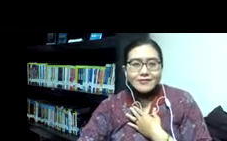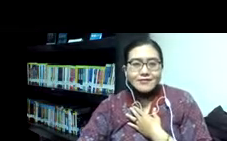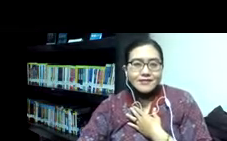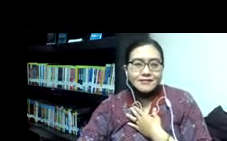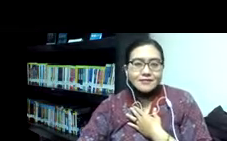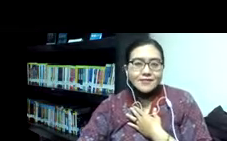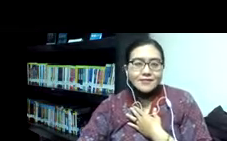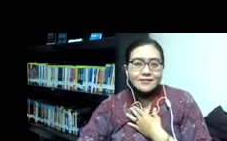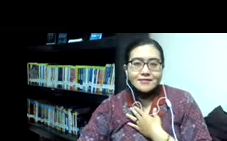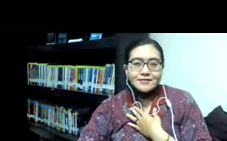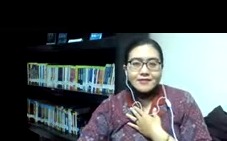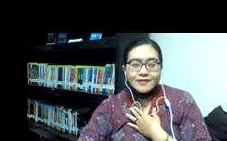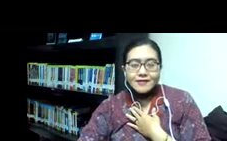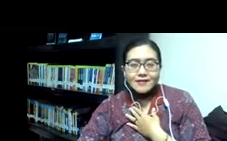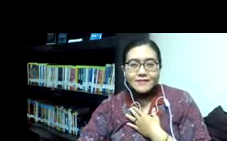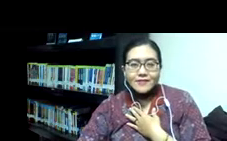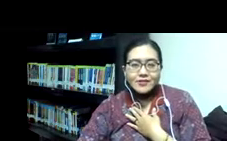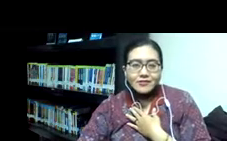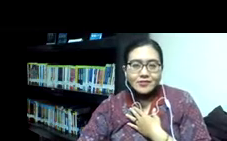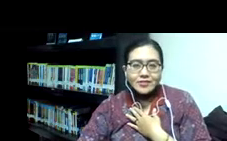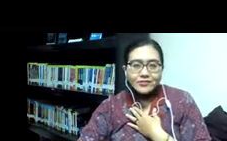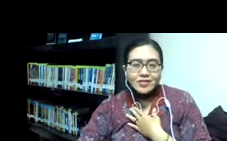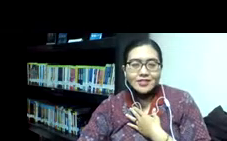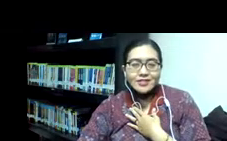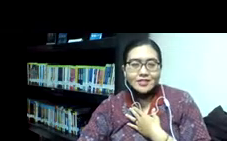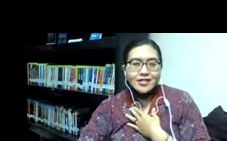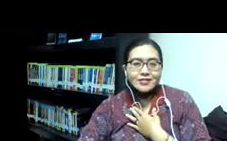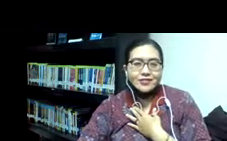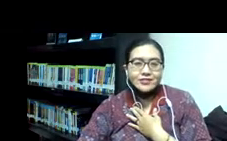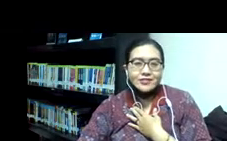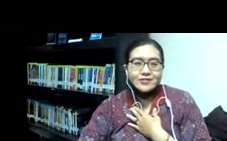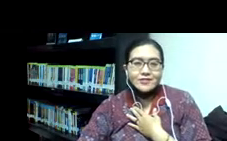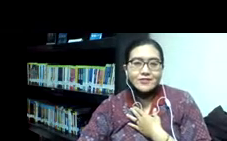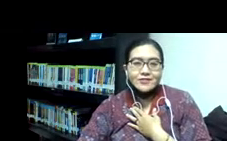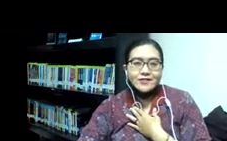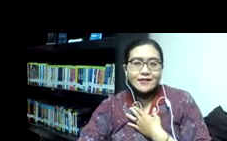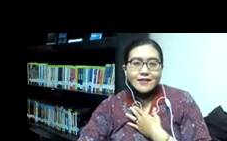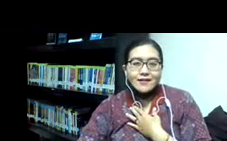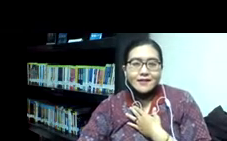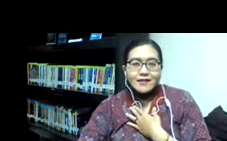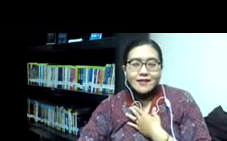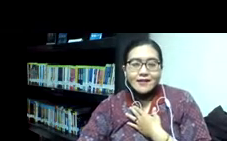So, ladies and gentlemen, we continue to the discussions.